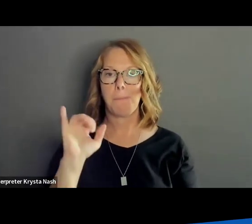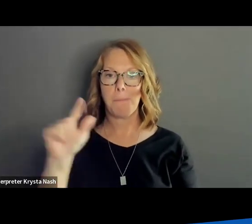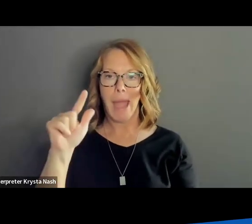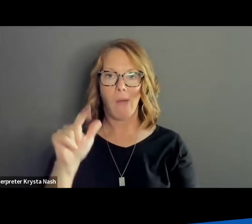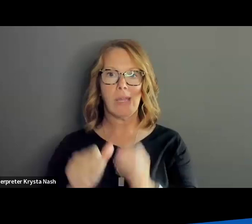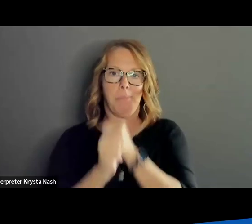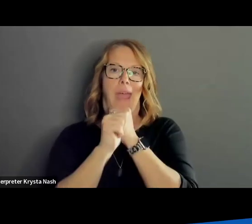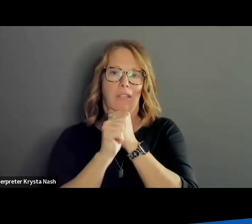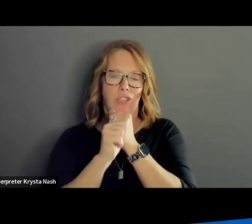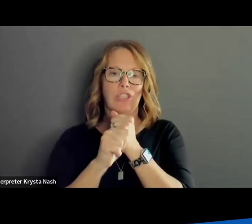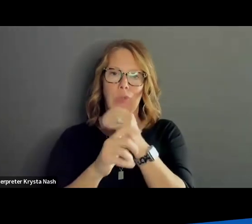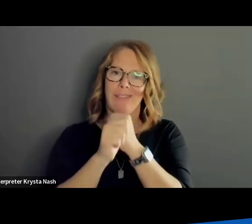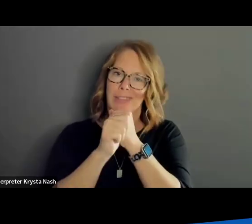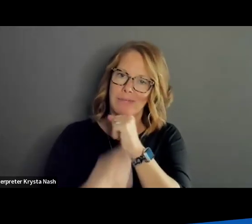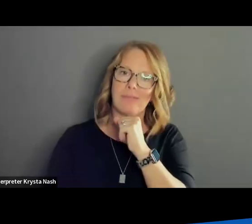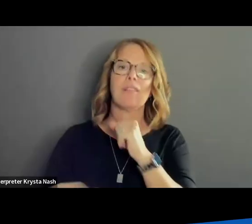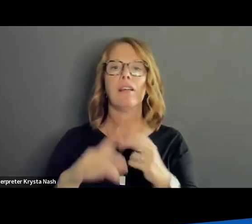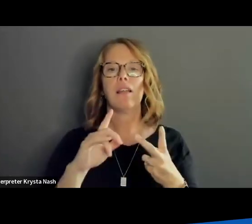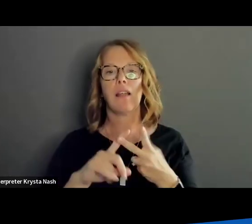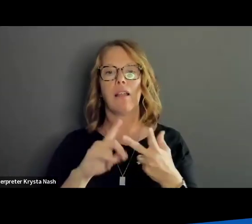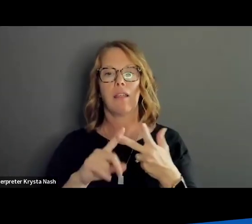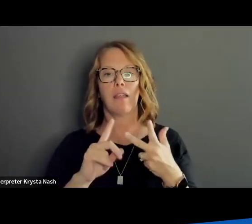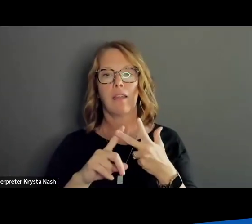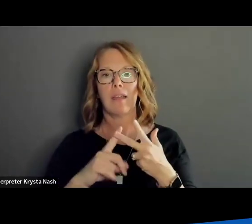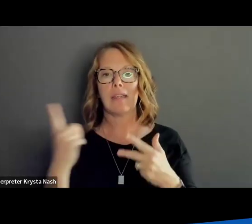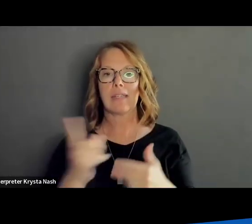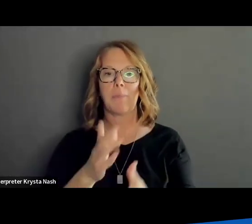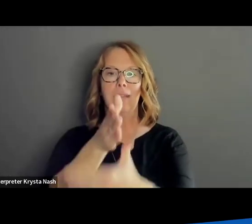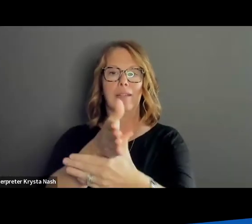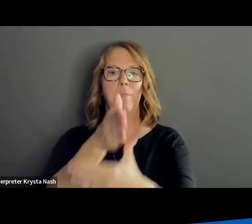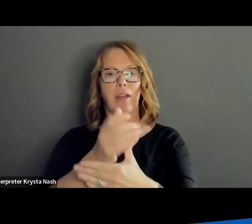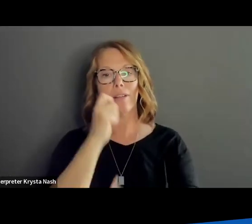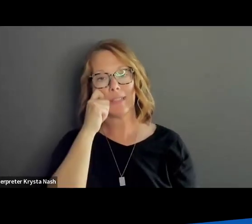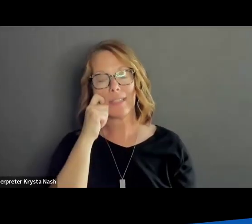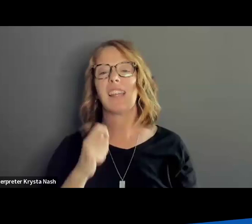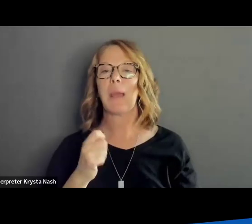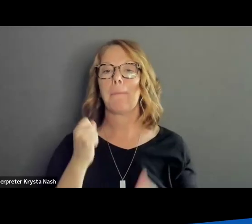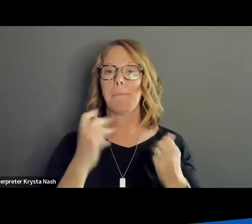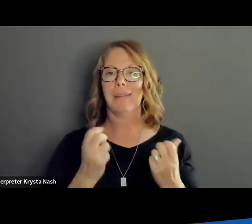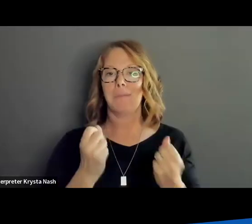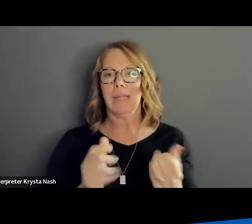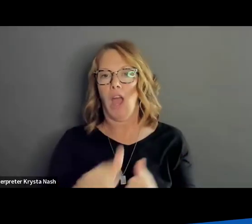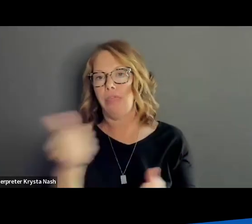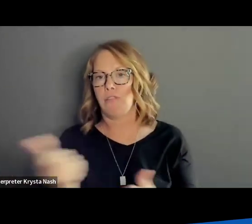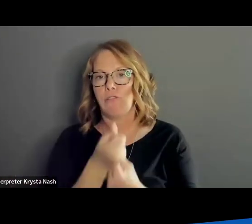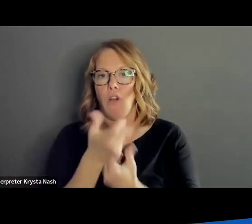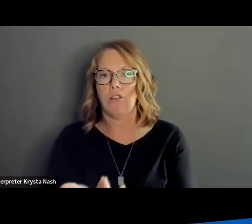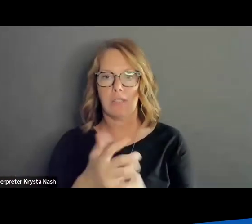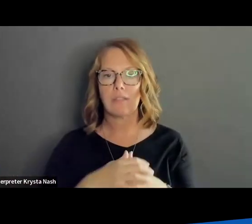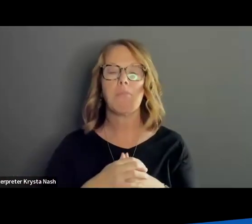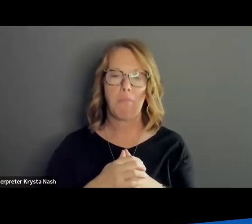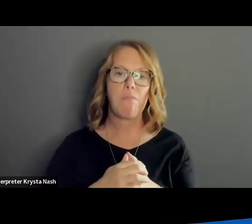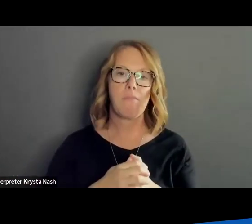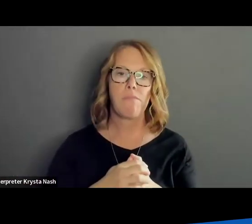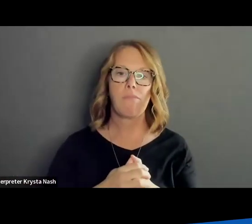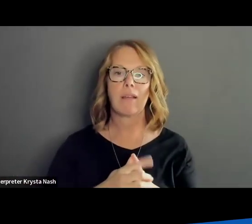evacuate the bowel. And number three is something that's bothering the skin. There are many, many other causes. Sometimes